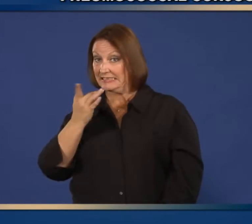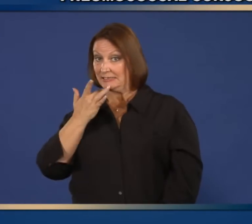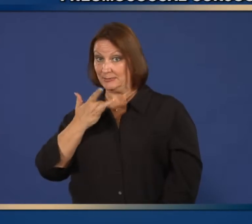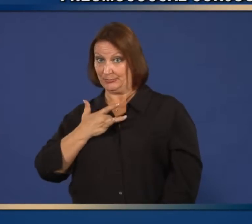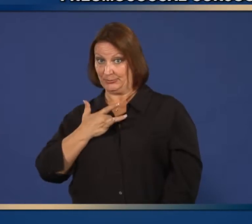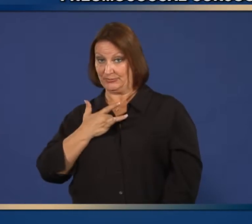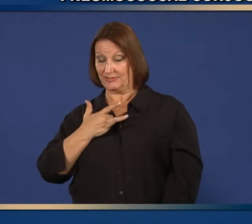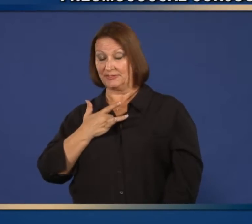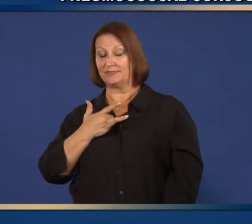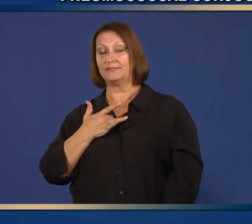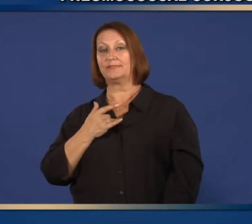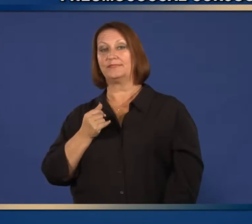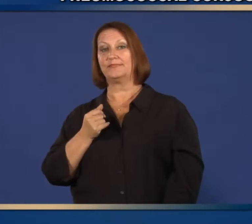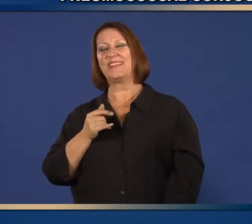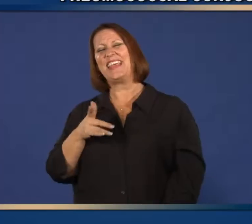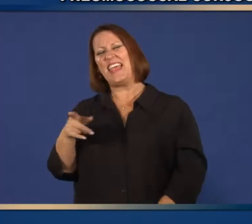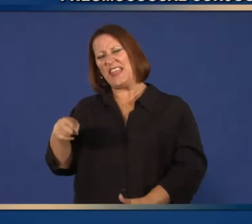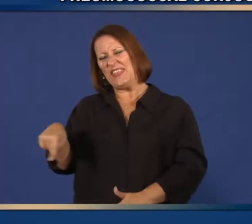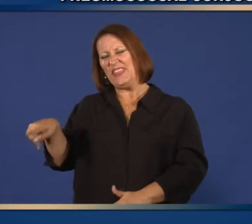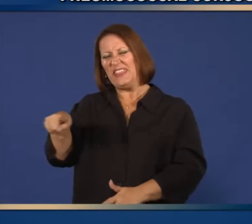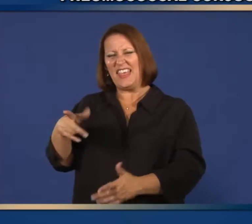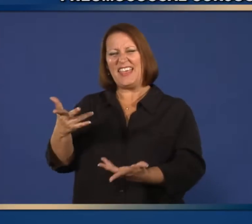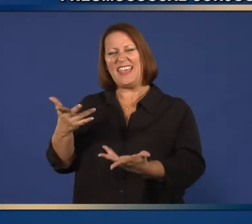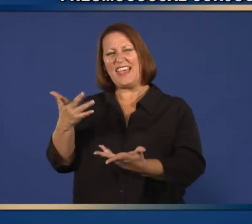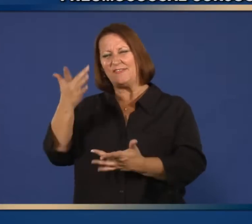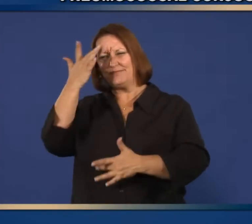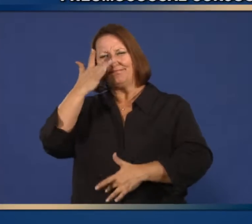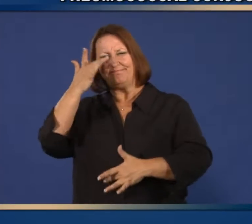sickle cell disease,